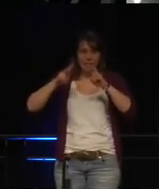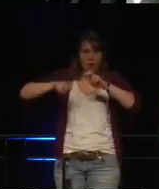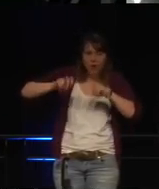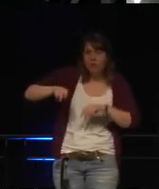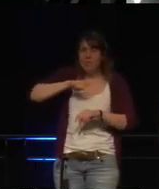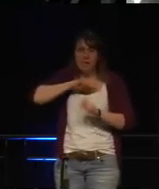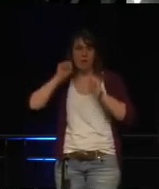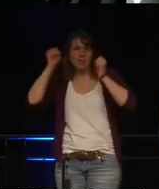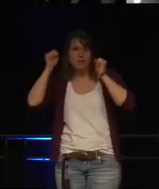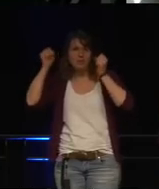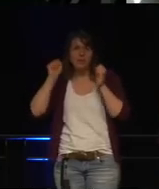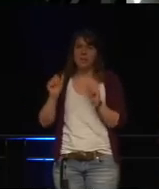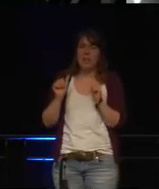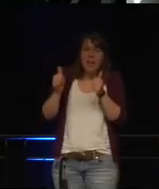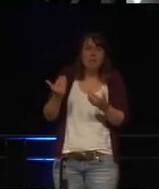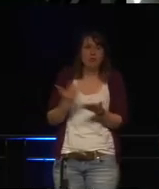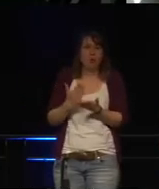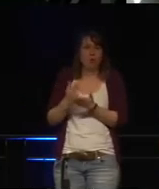more information?